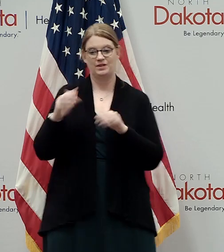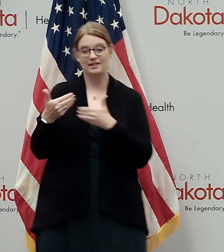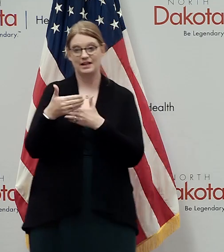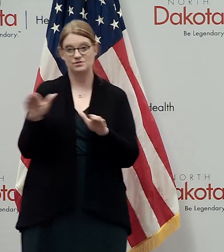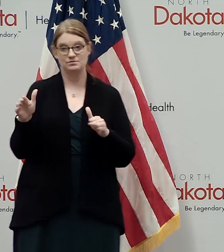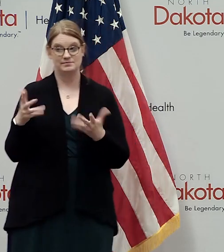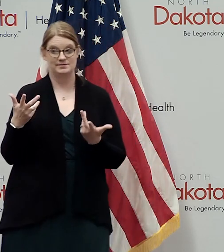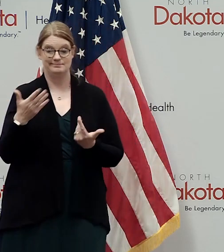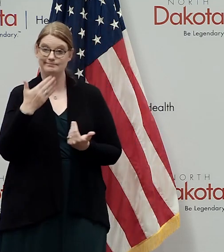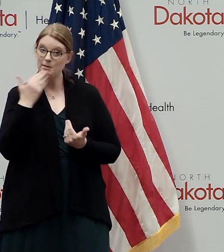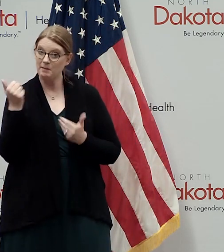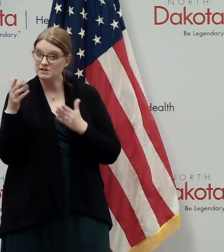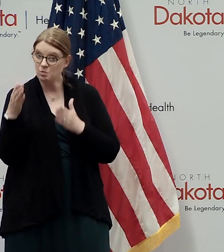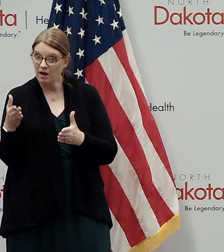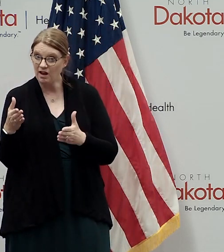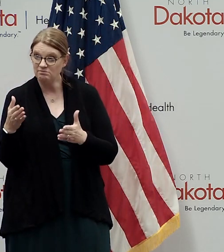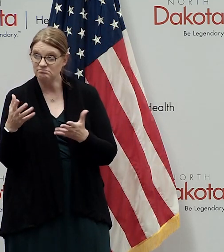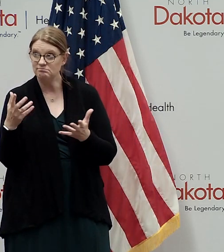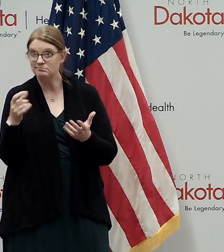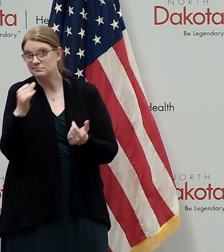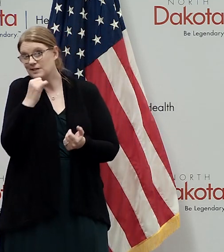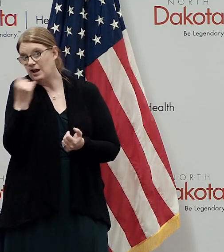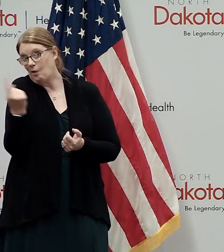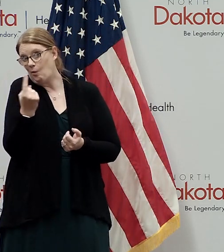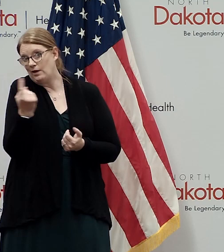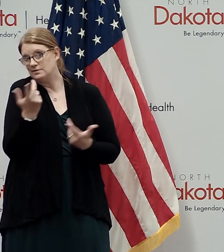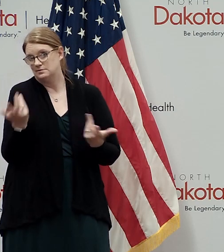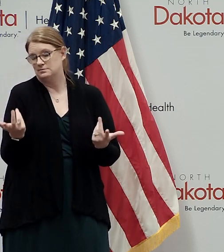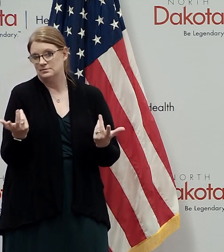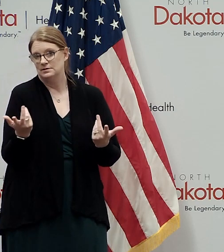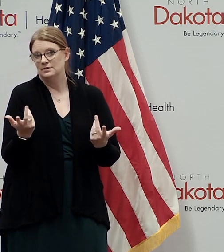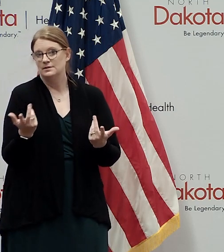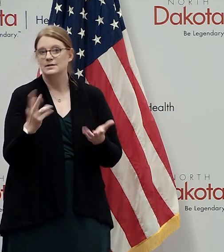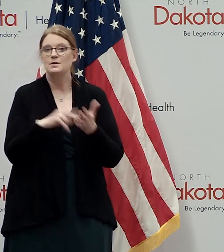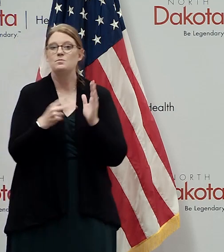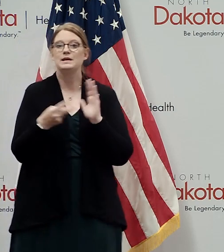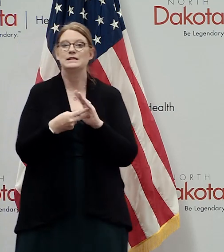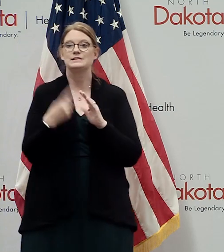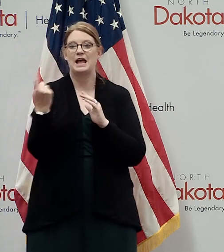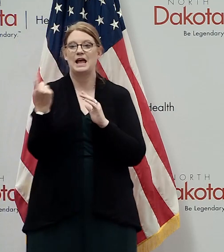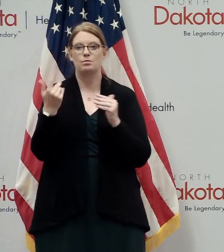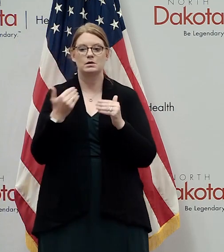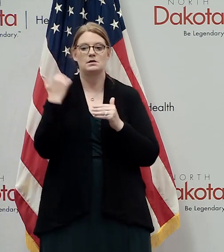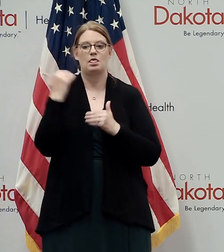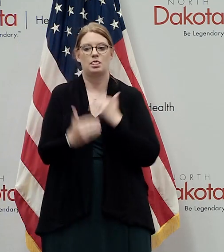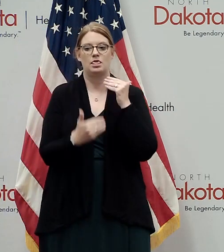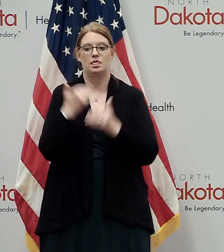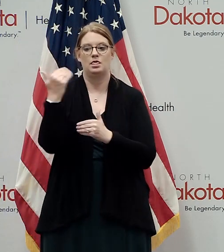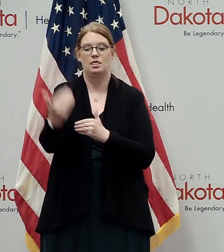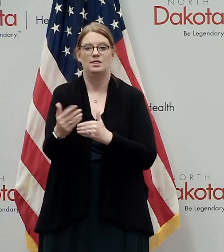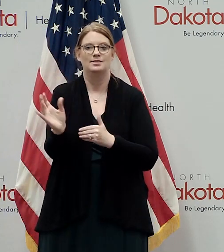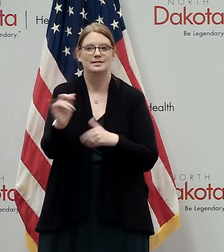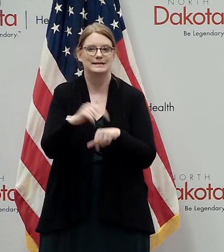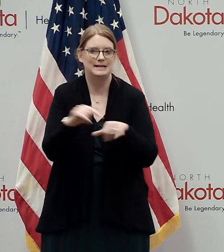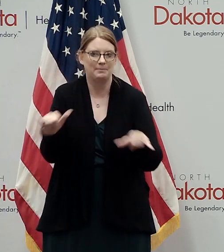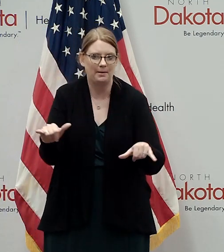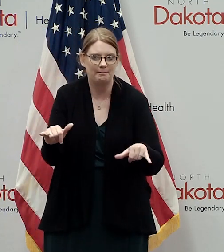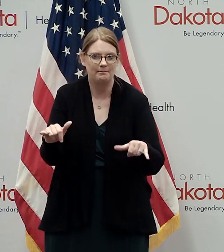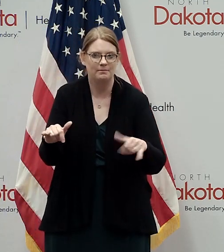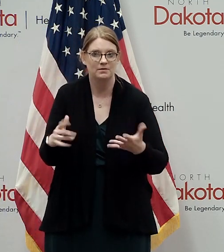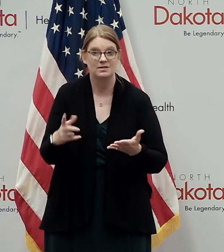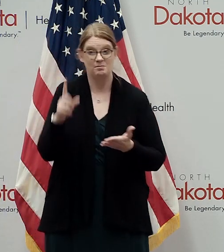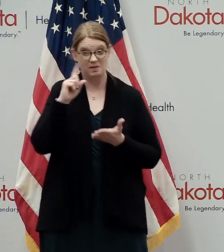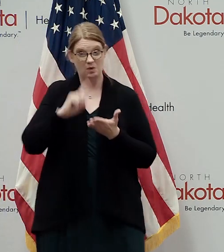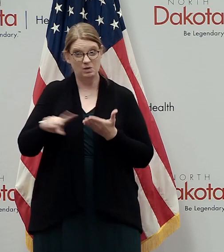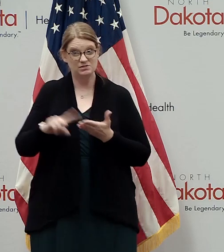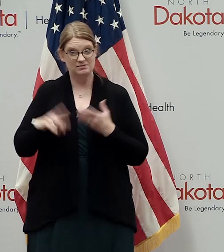effective thing necessary for actually teaching, because that implies that everybody's moving ahead at the same speed, which we know from all the research doesn't